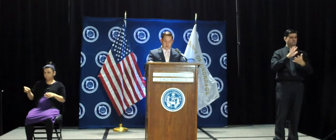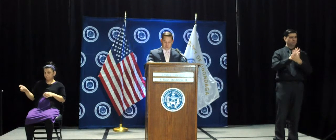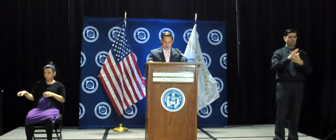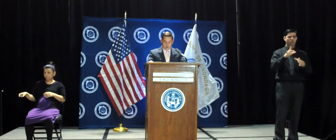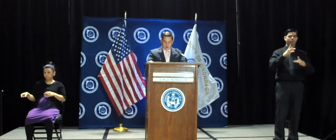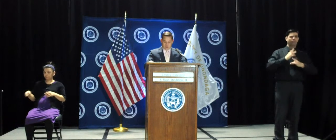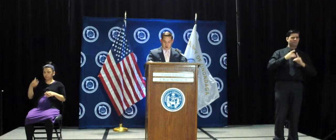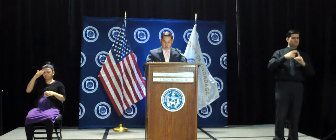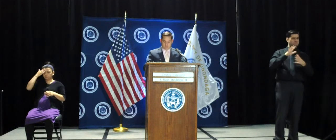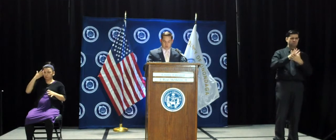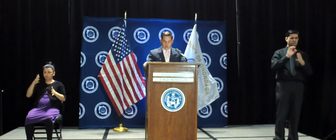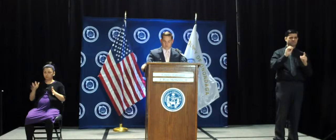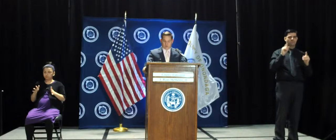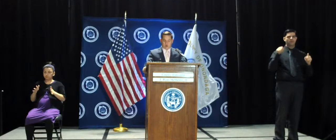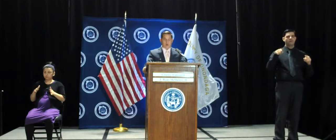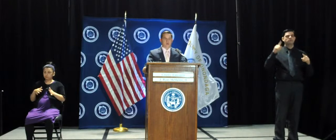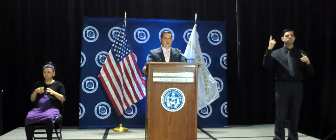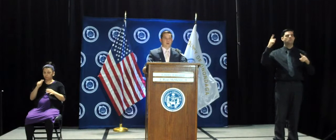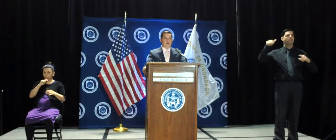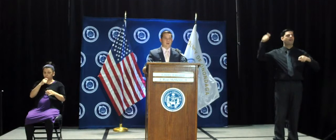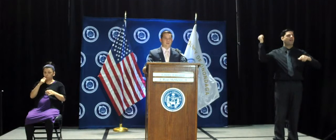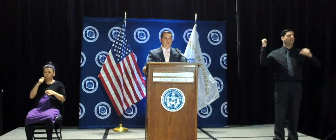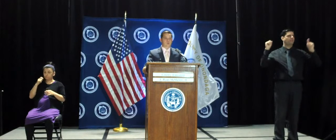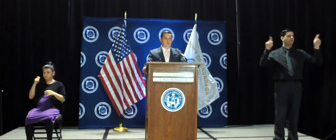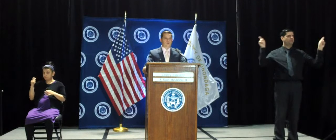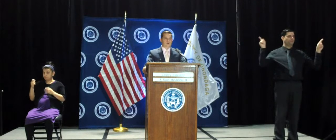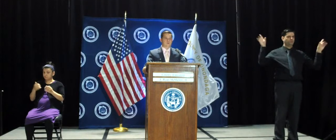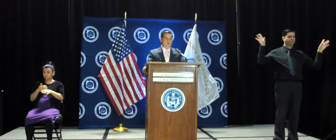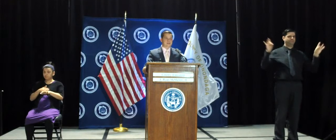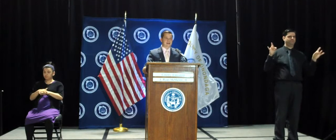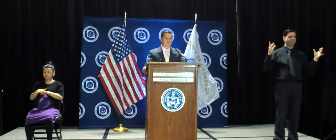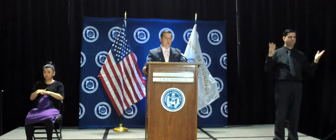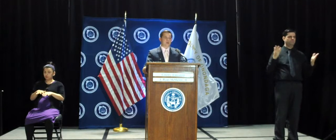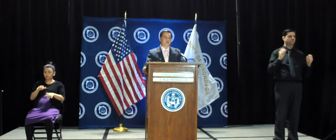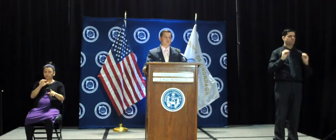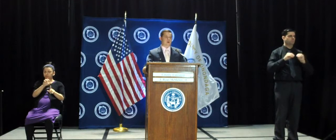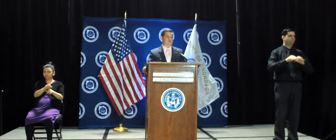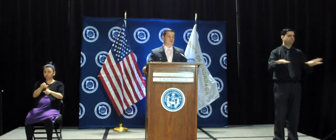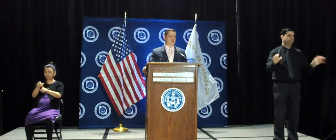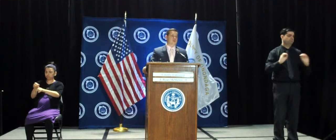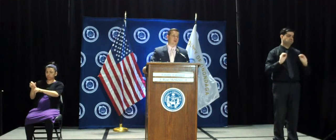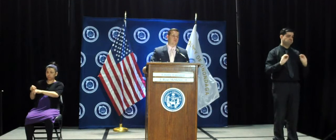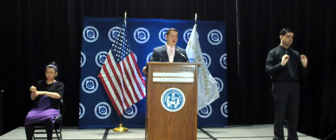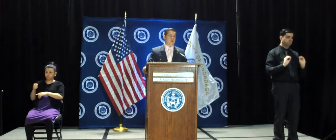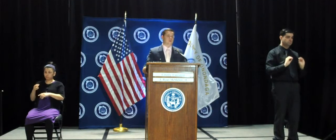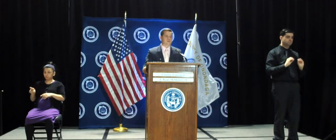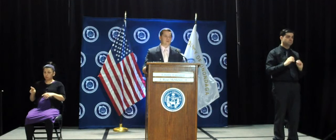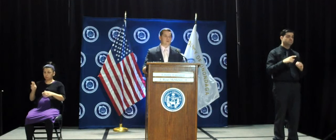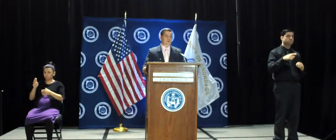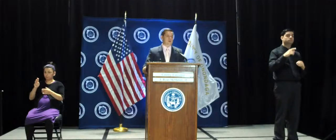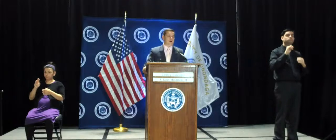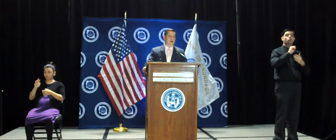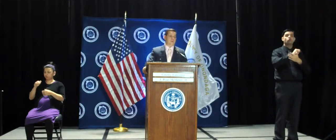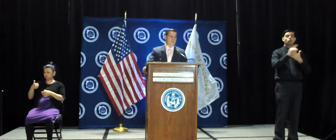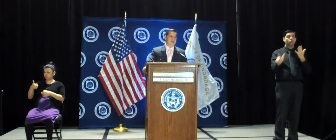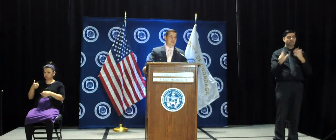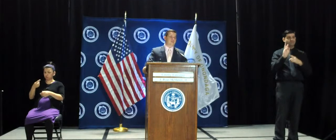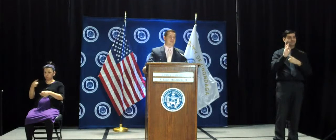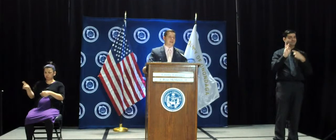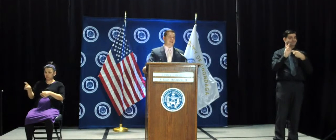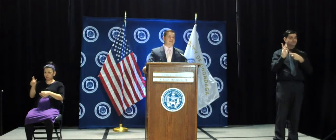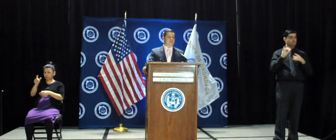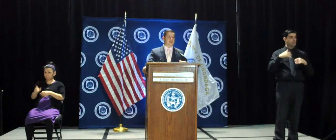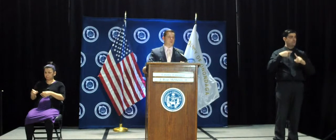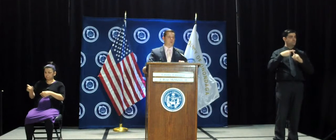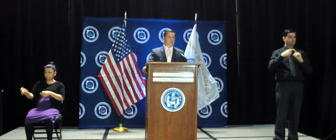that were there. But overall, schools are a very safe place for our students and our faculty. Many